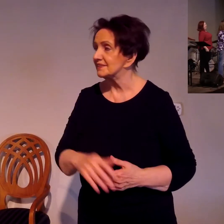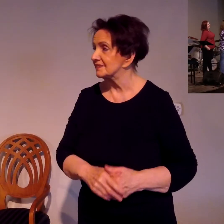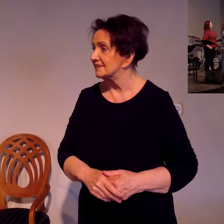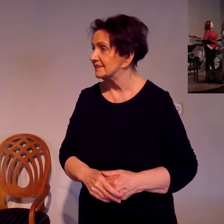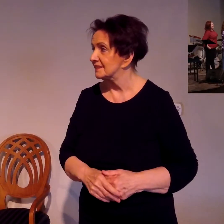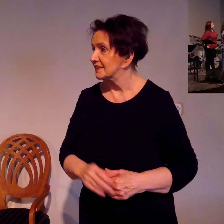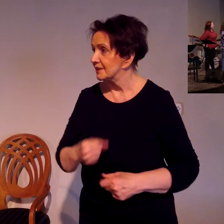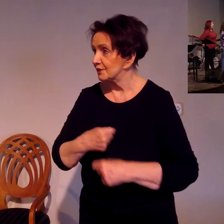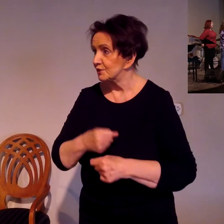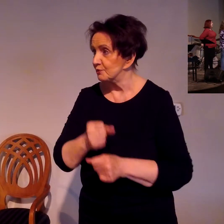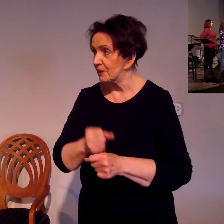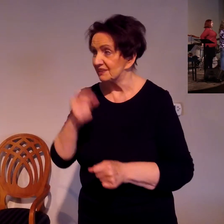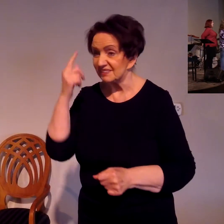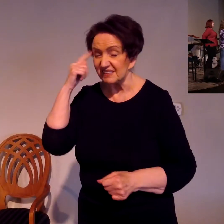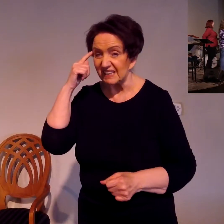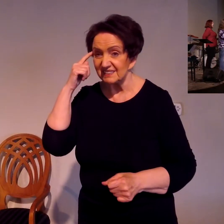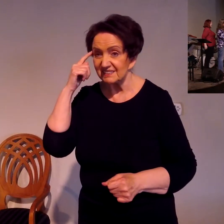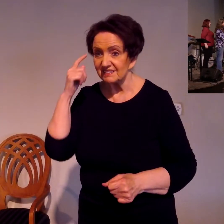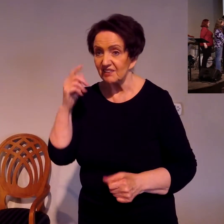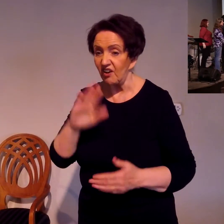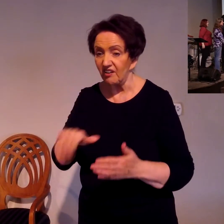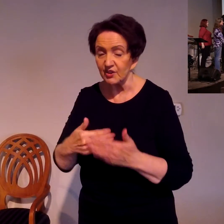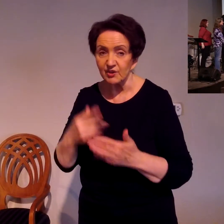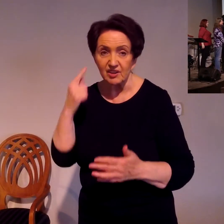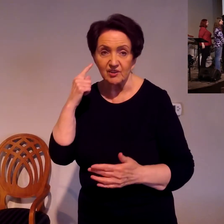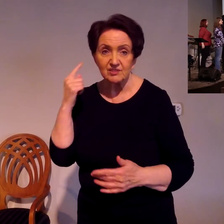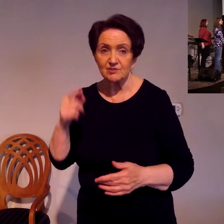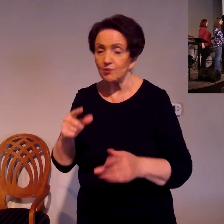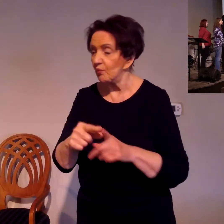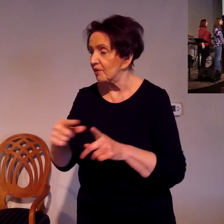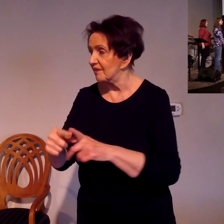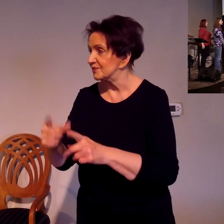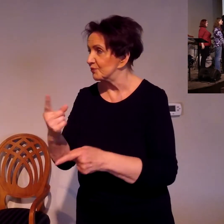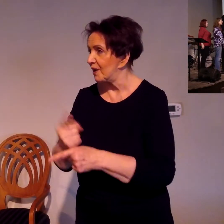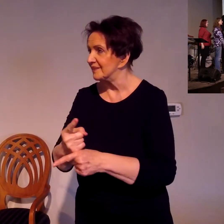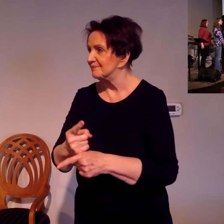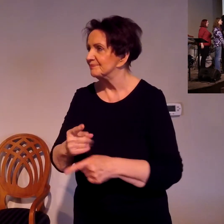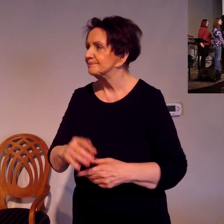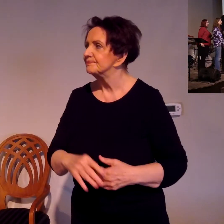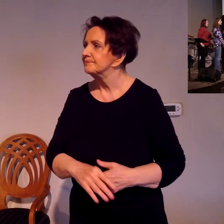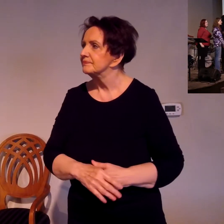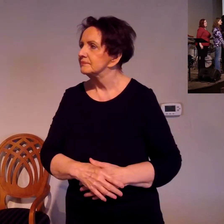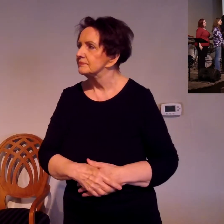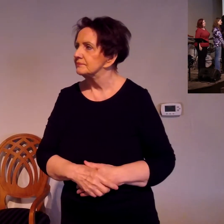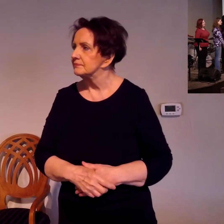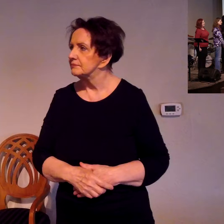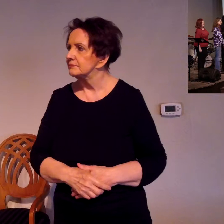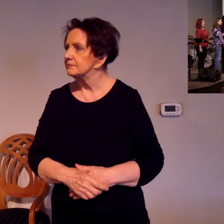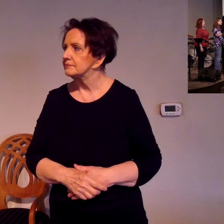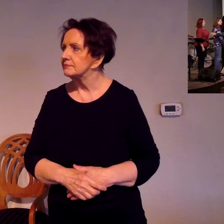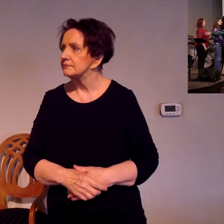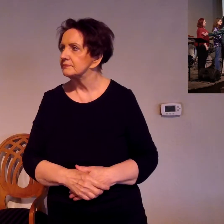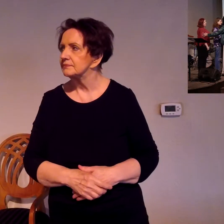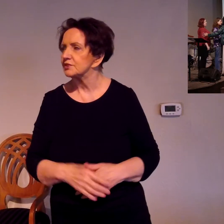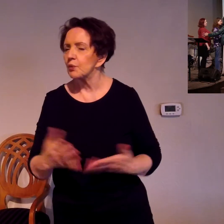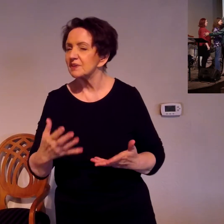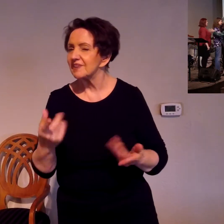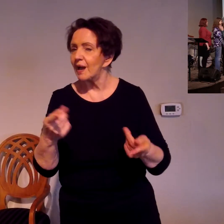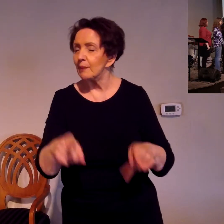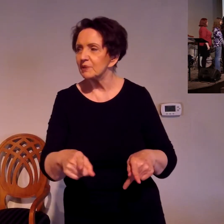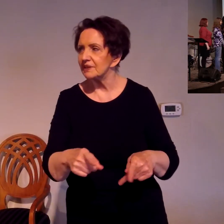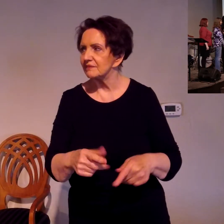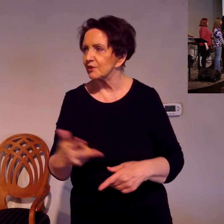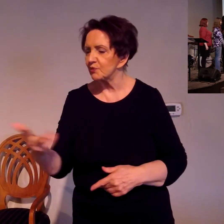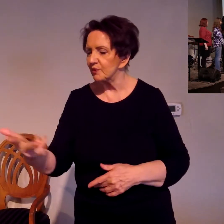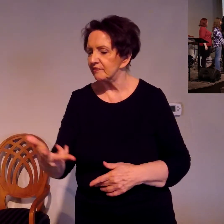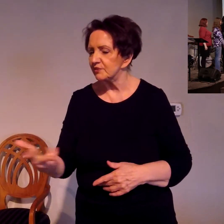sense of it, any meaning out of it? All you could hear was the words, right? The words? Okay, so what's happening here? The three of you stand